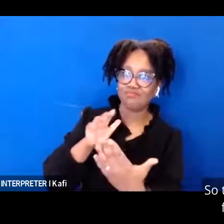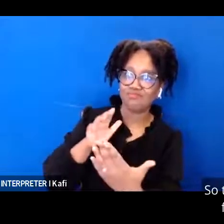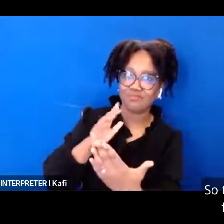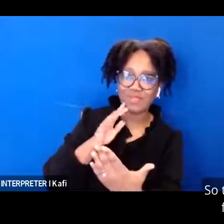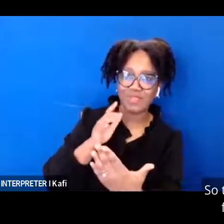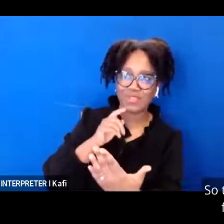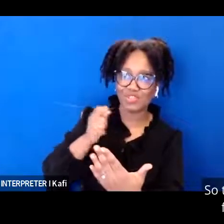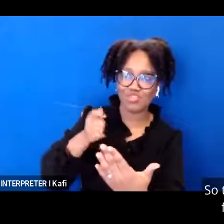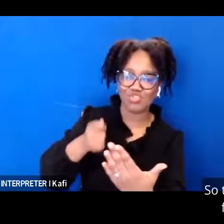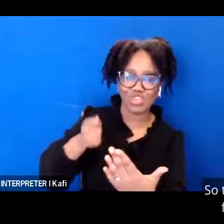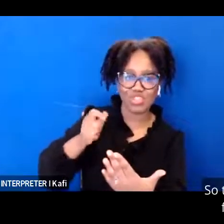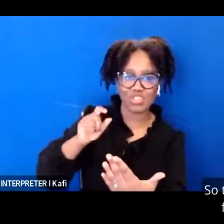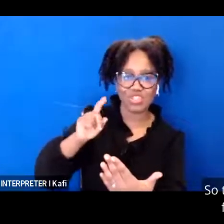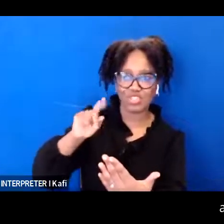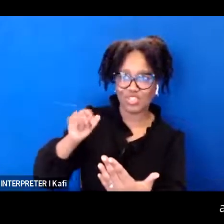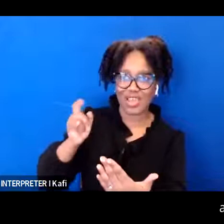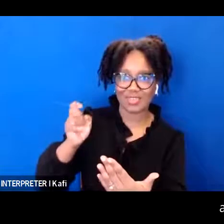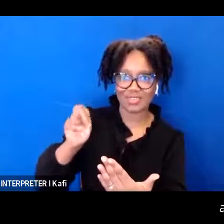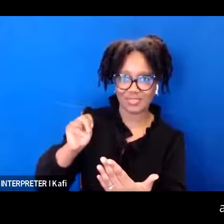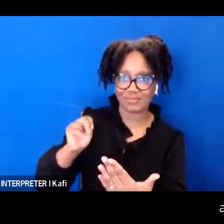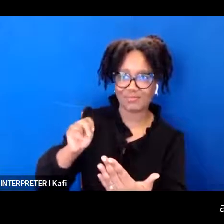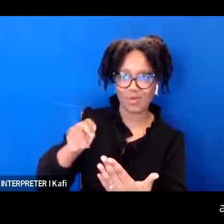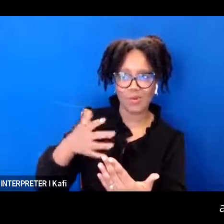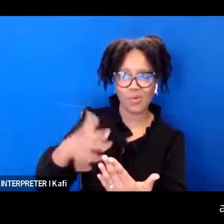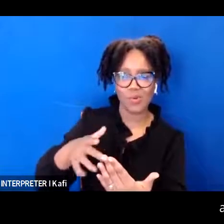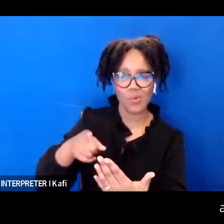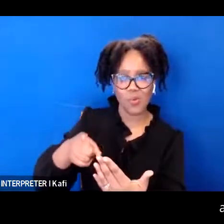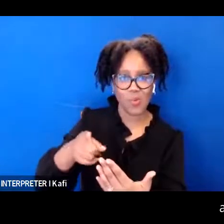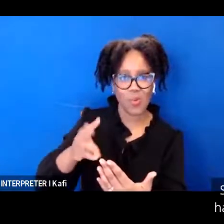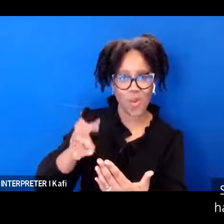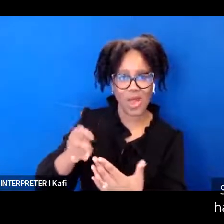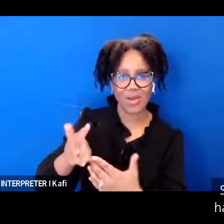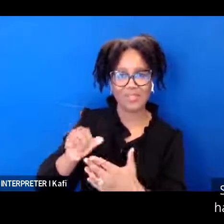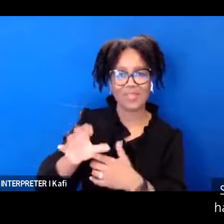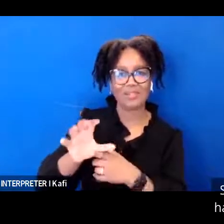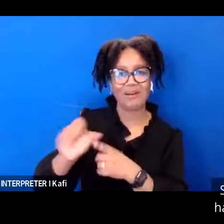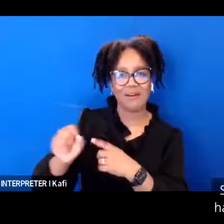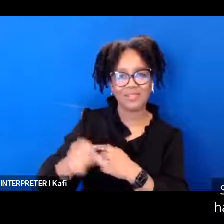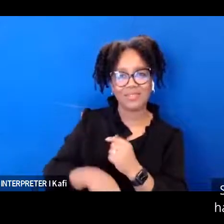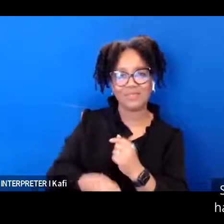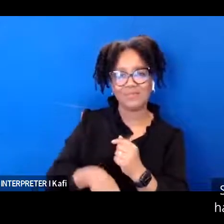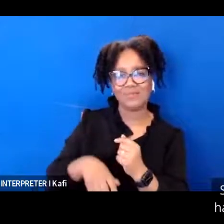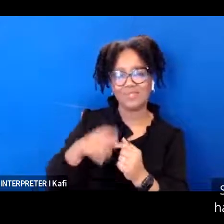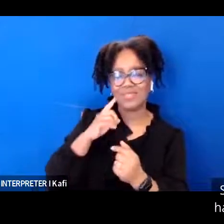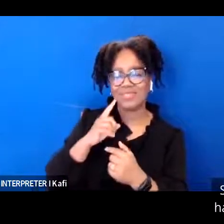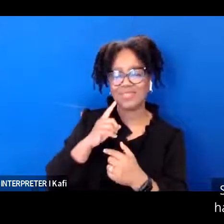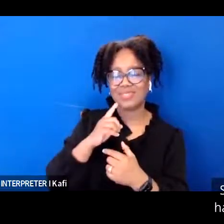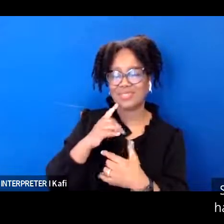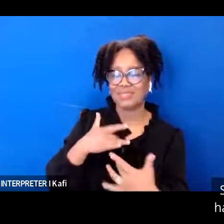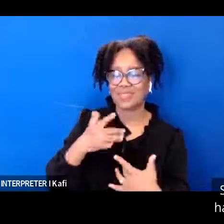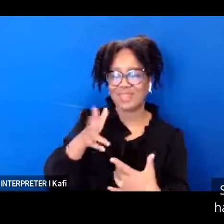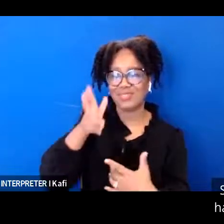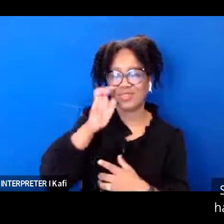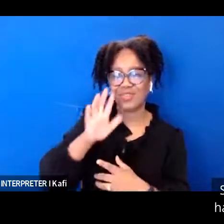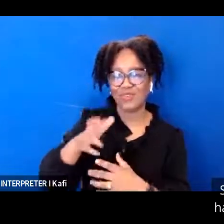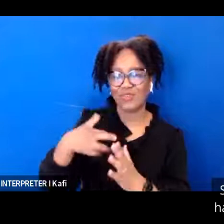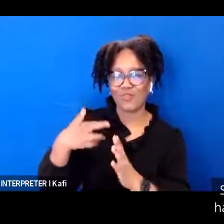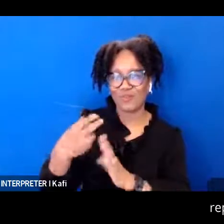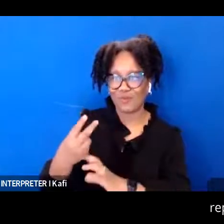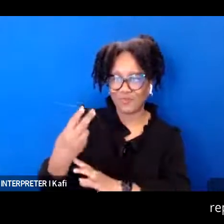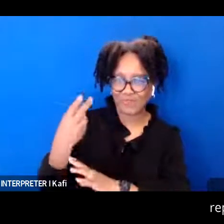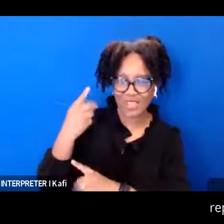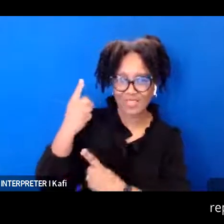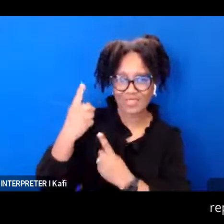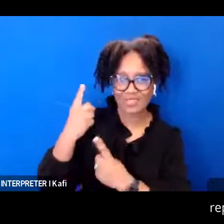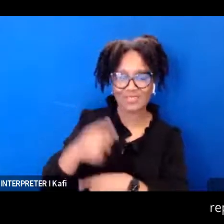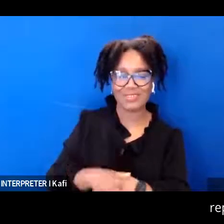you and thank you for all your reflections and your call to action so coming up next we have rhiann henderson